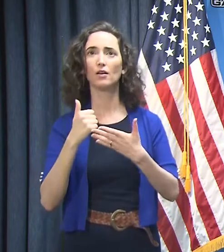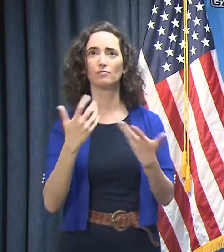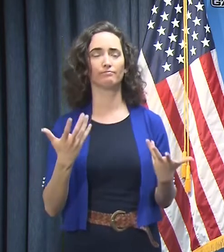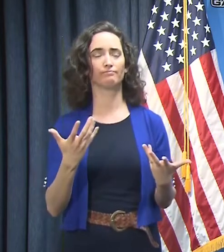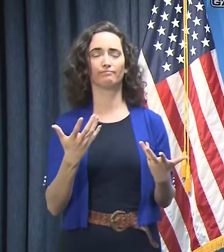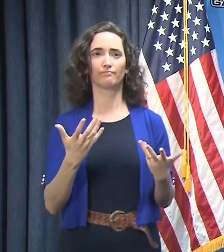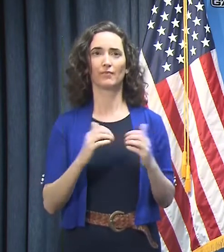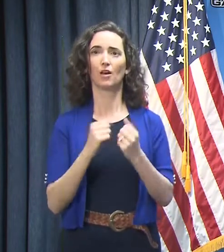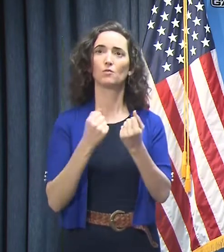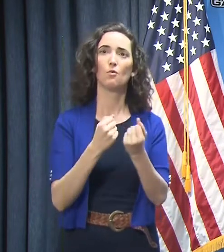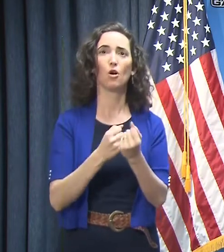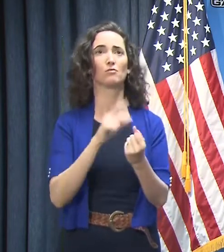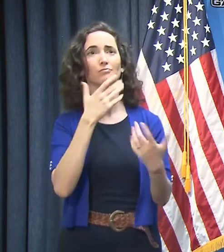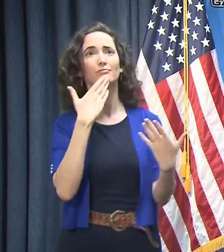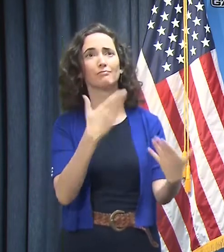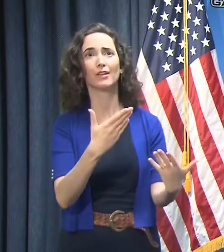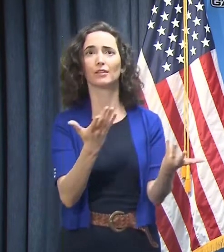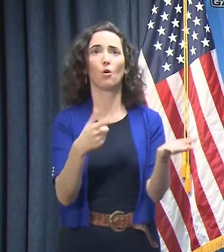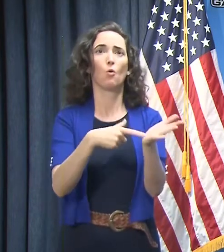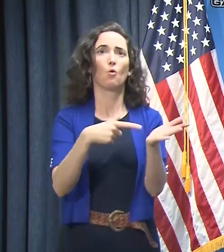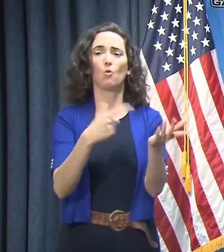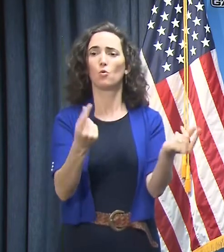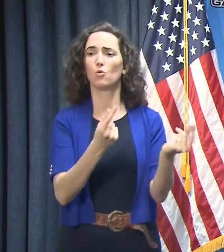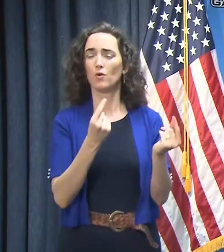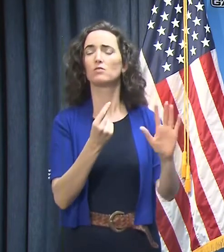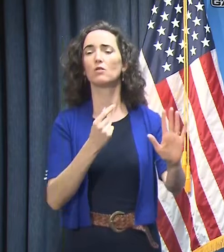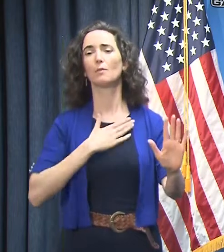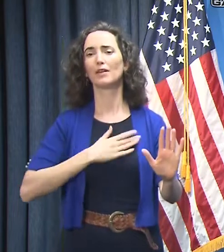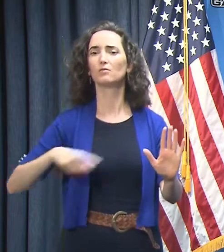lift the families of those three officers up in prayer.